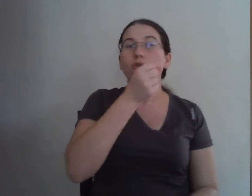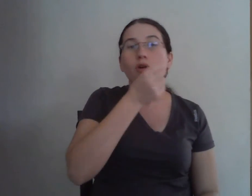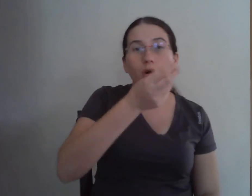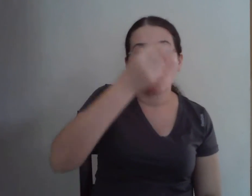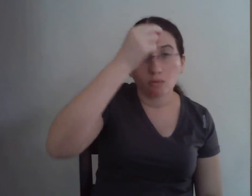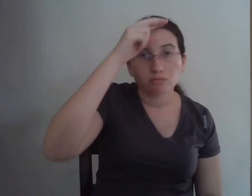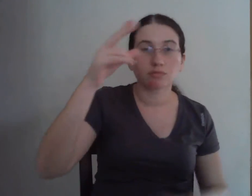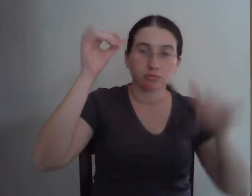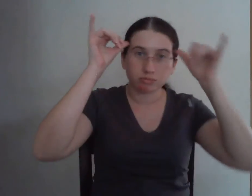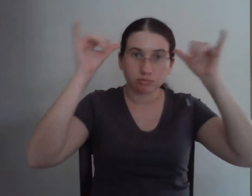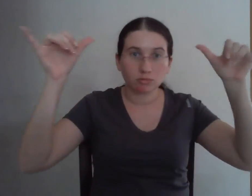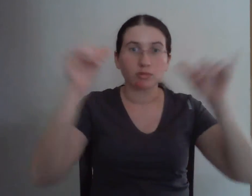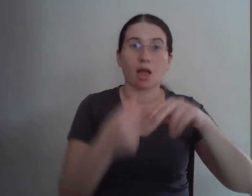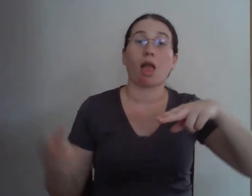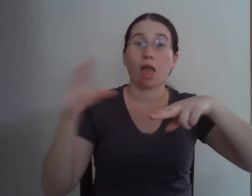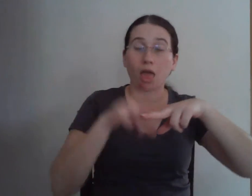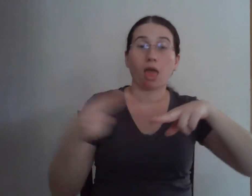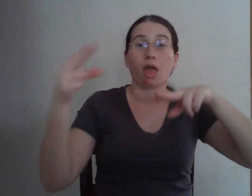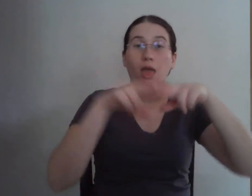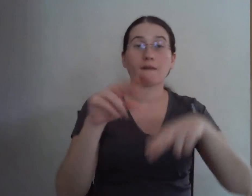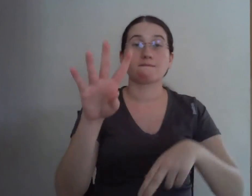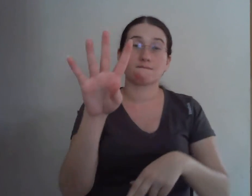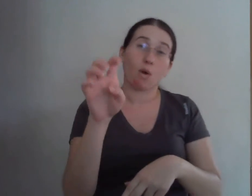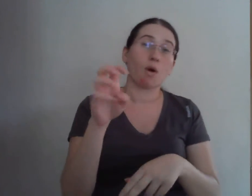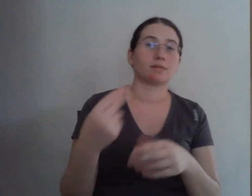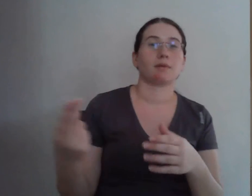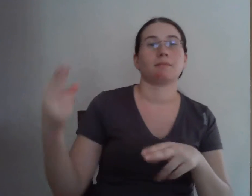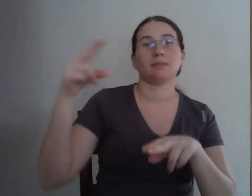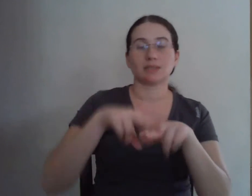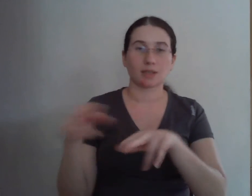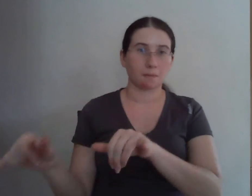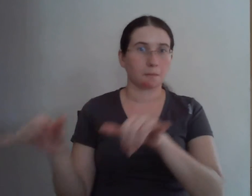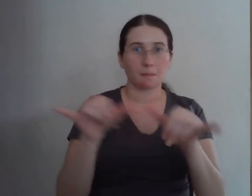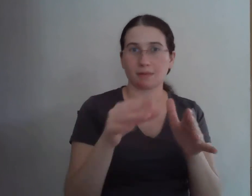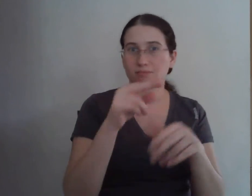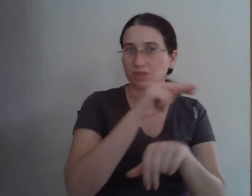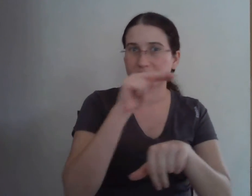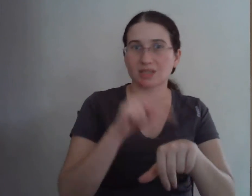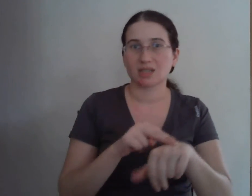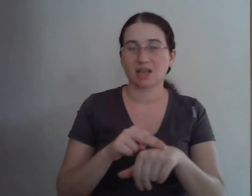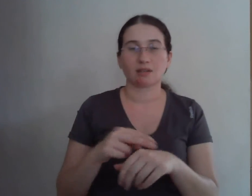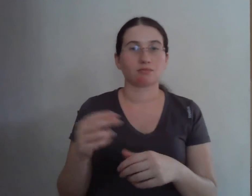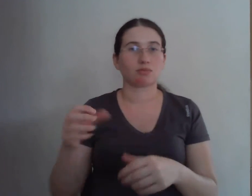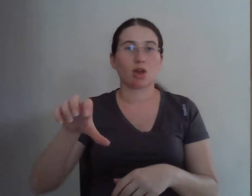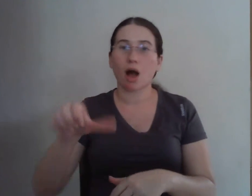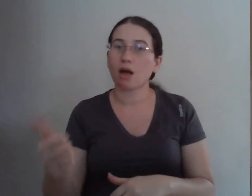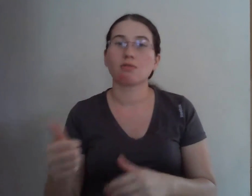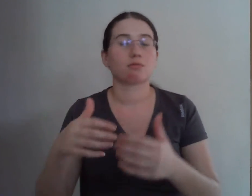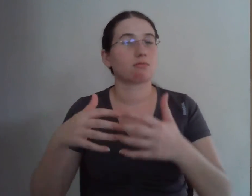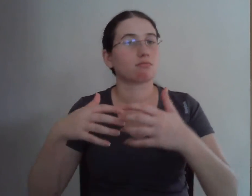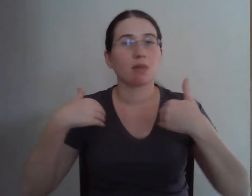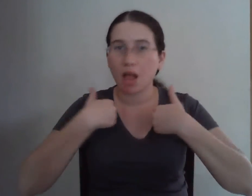400%, planning the grazing to mimic nature and integrate them with all the elephants, buffalo, giraffe, and other